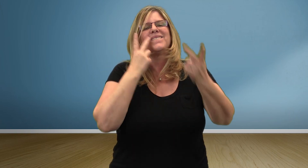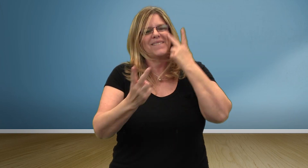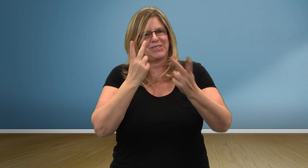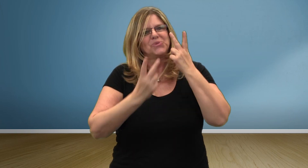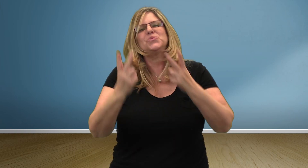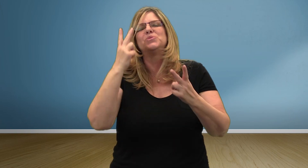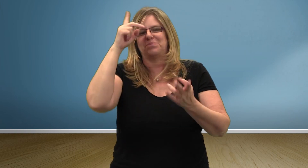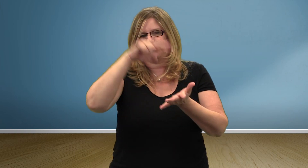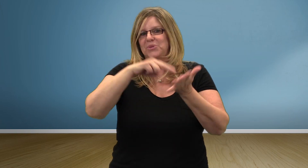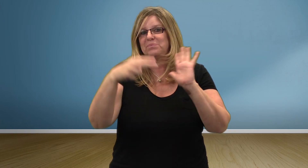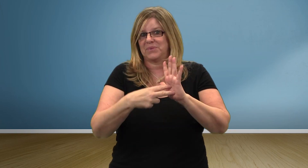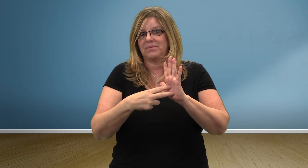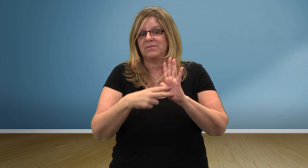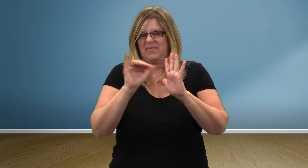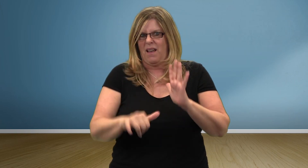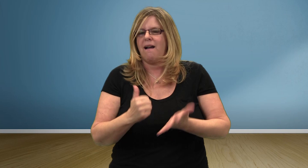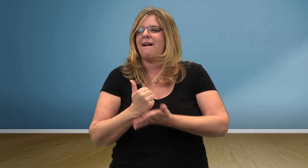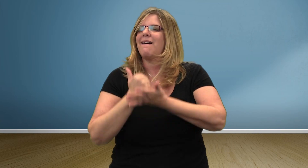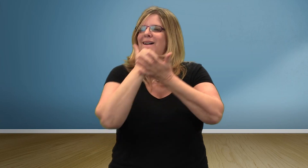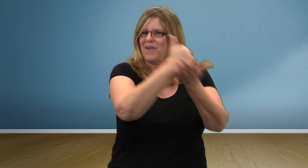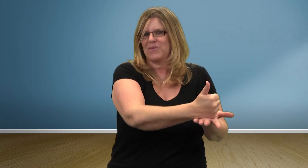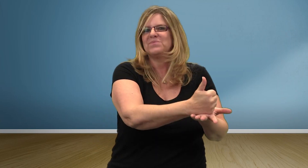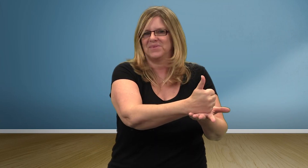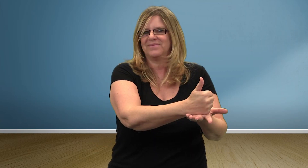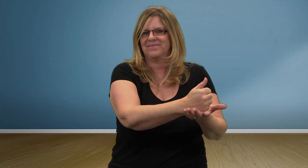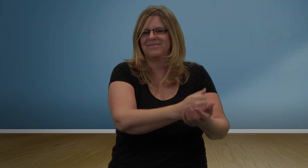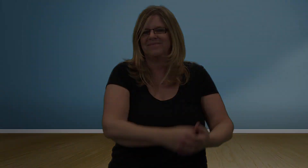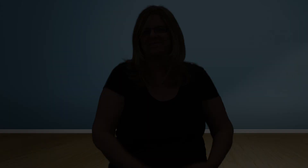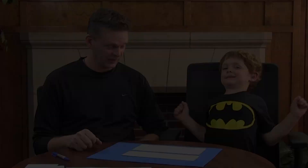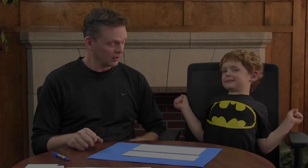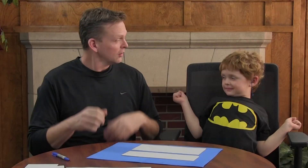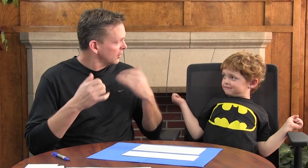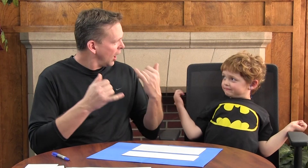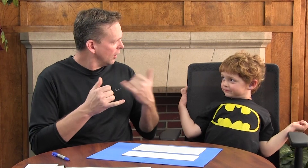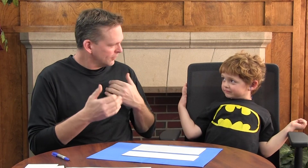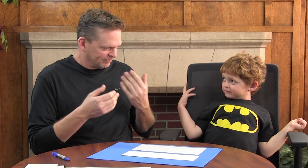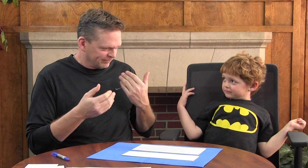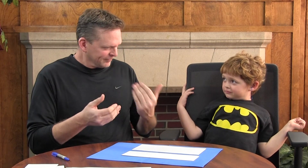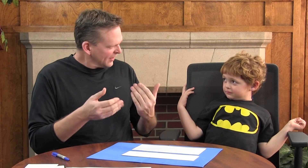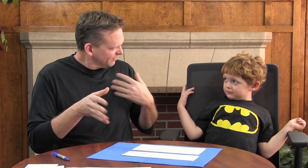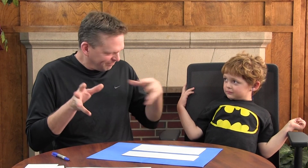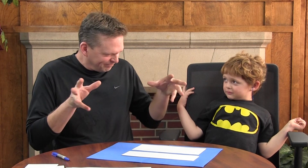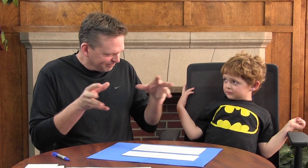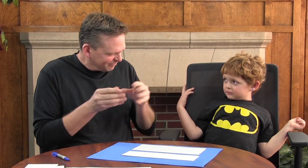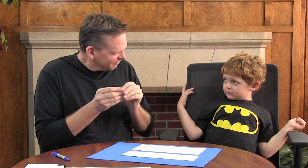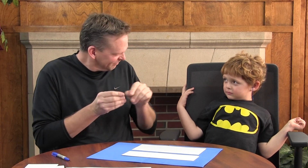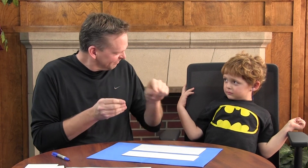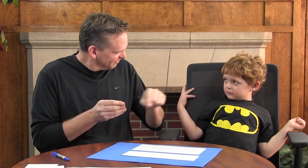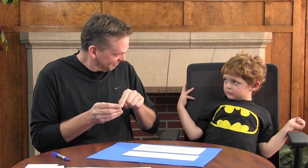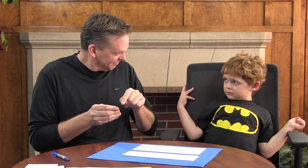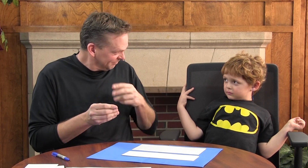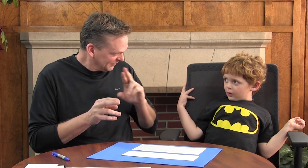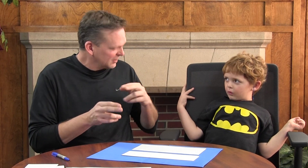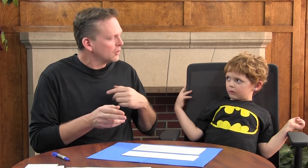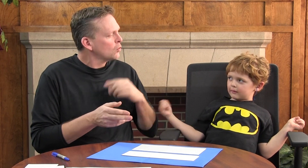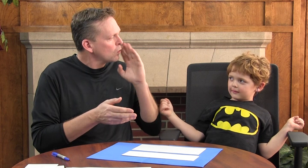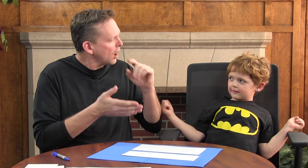This keeps it visual for your child and that's very helpful. Now we'll do another problem. I'll make some tally